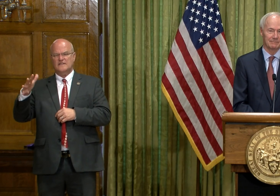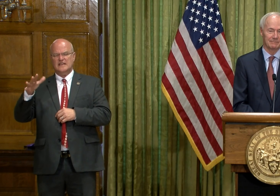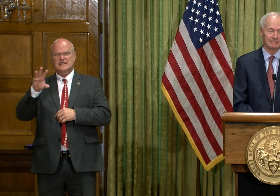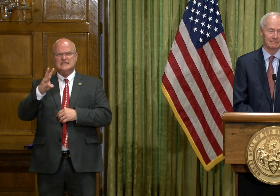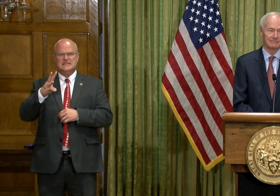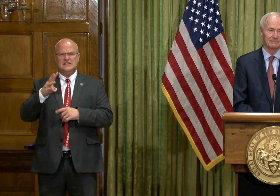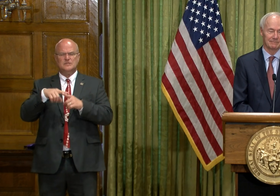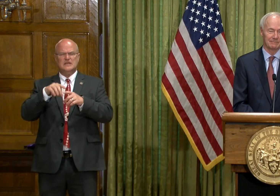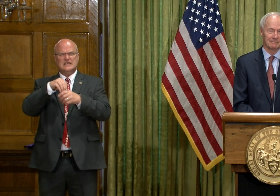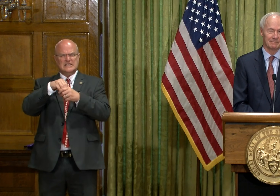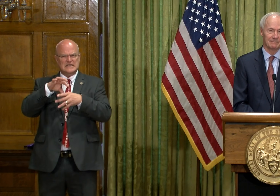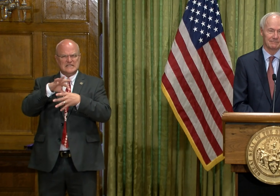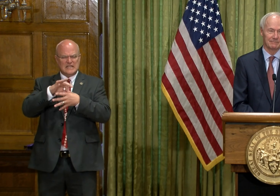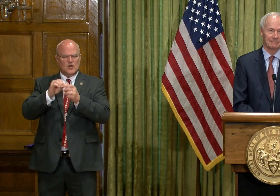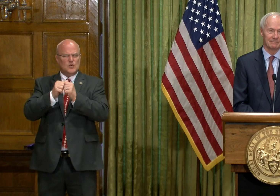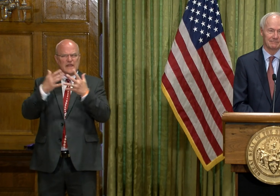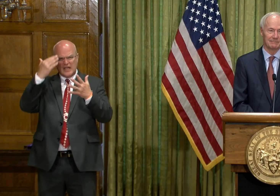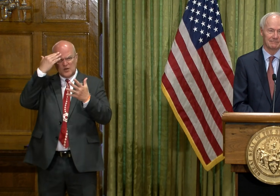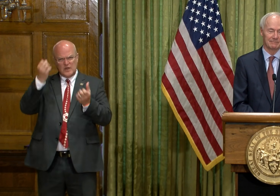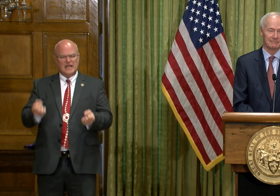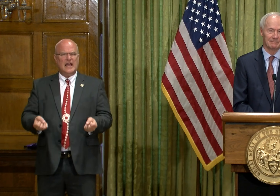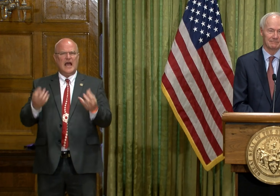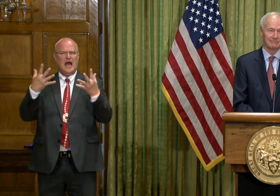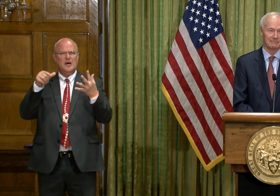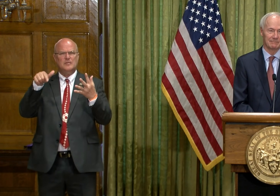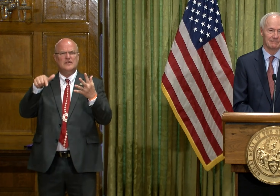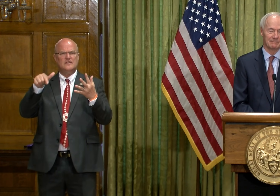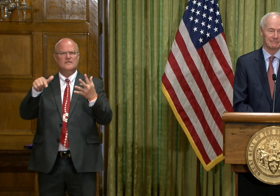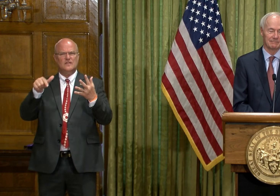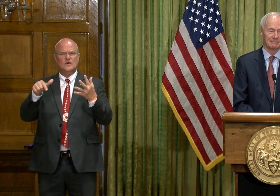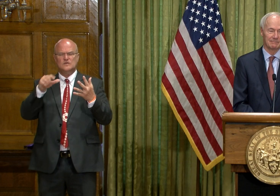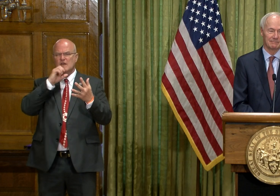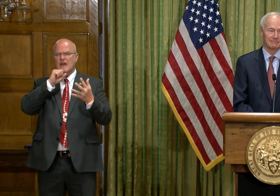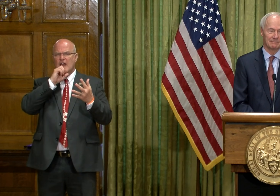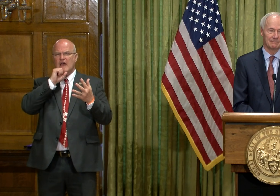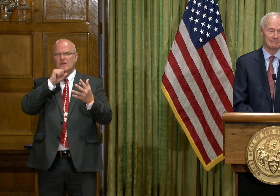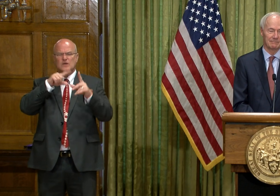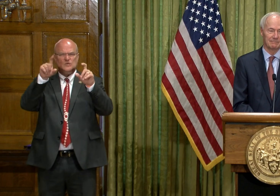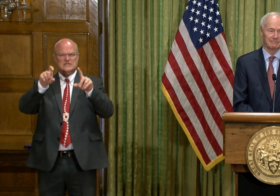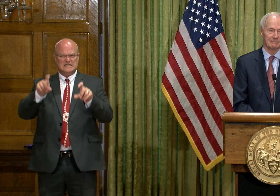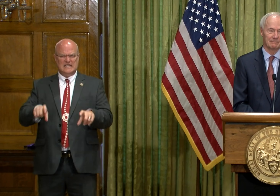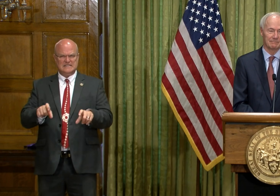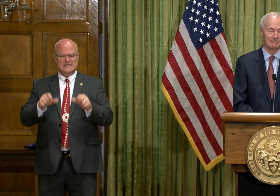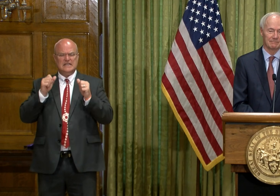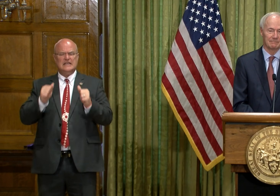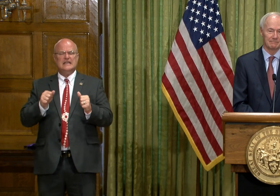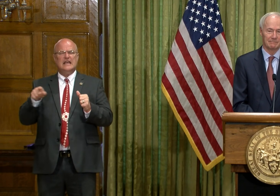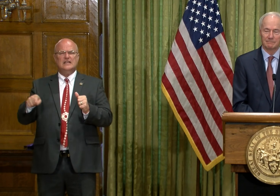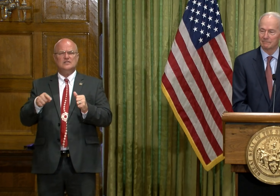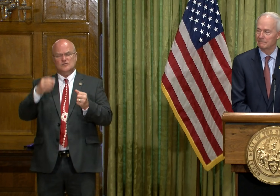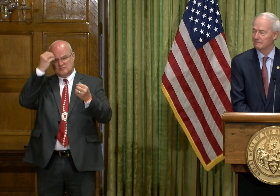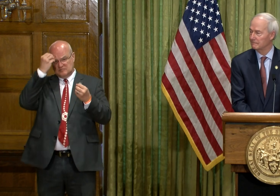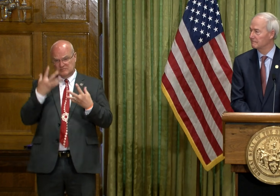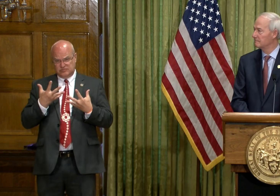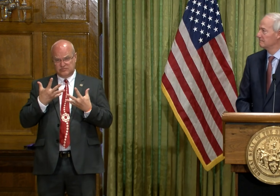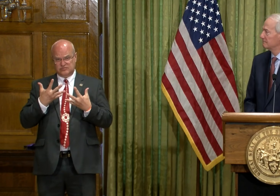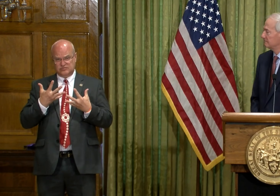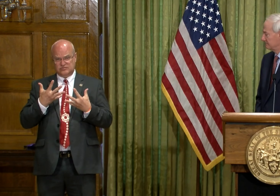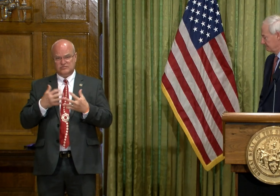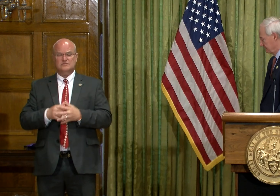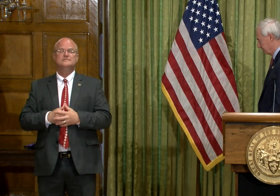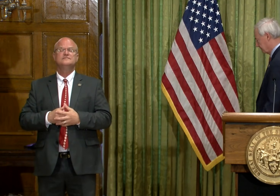put those in context without knowing how many of those age ranges were tested. Can you shed any light there?